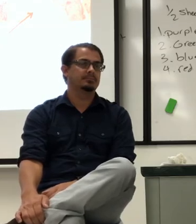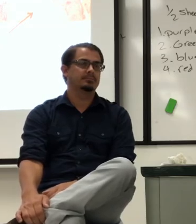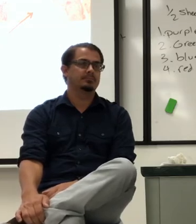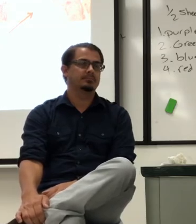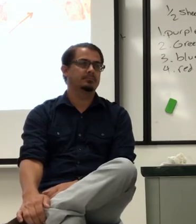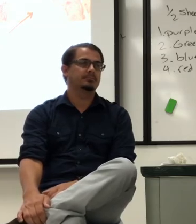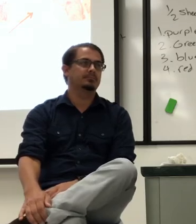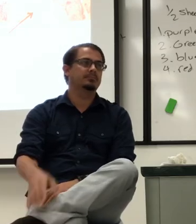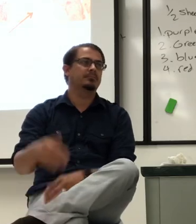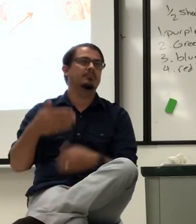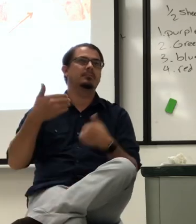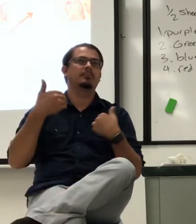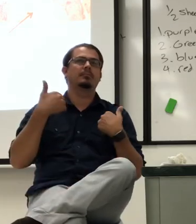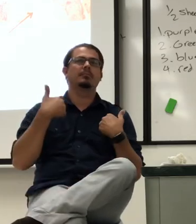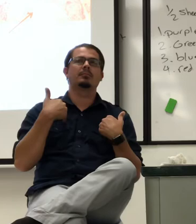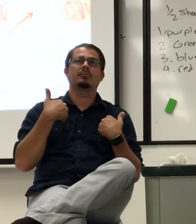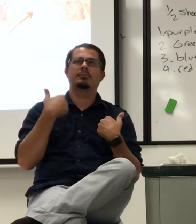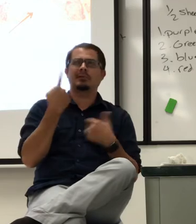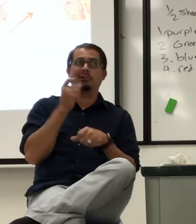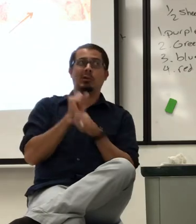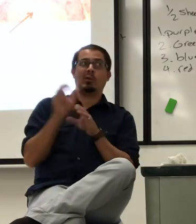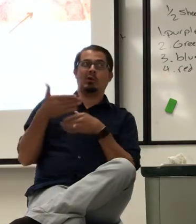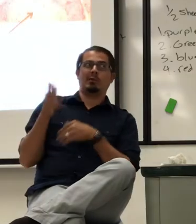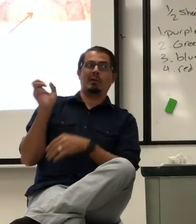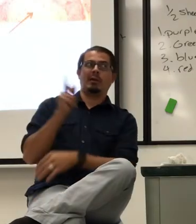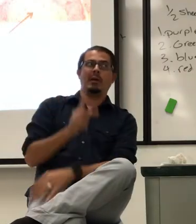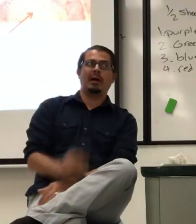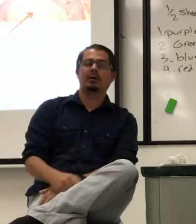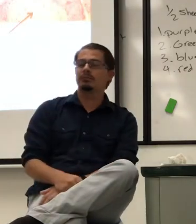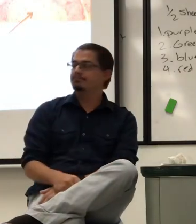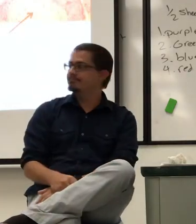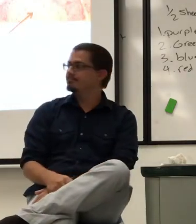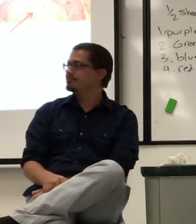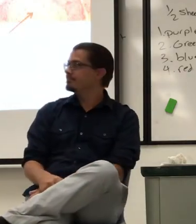Okay, I have a, get some from the workroom. I'll be right back when you do that.